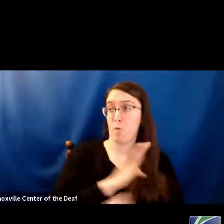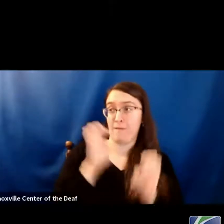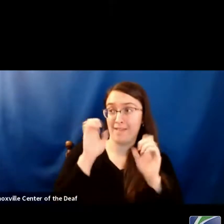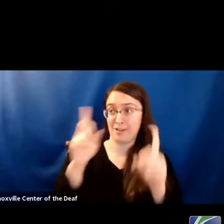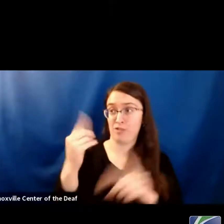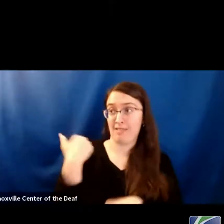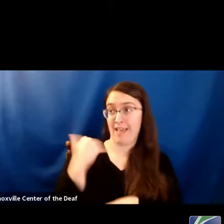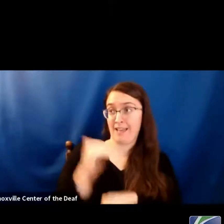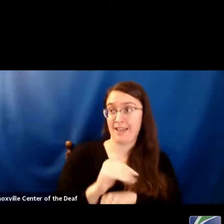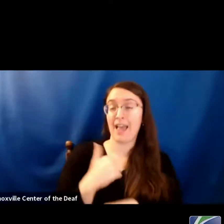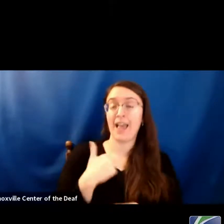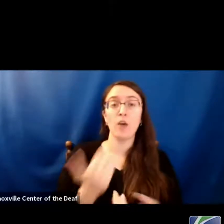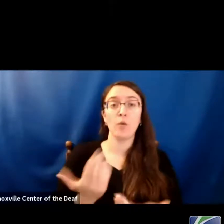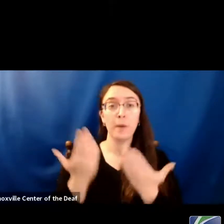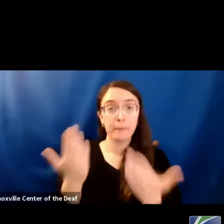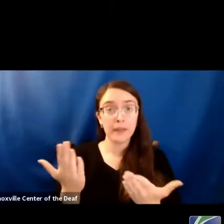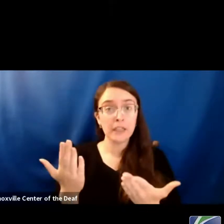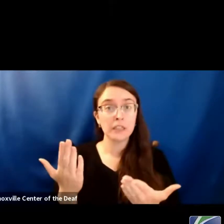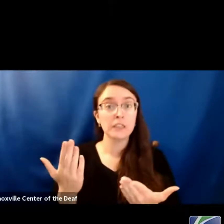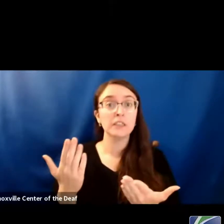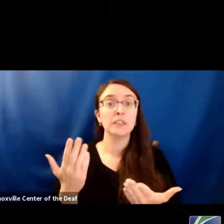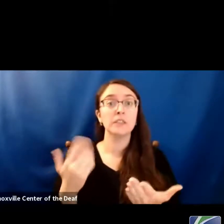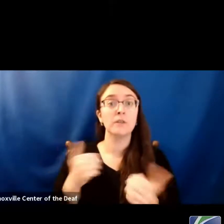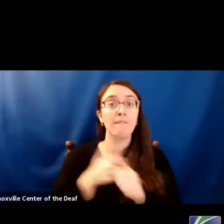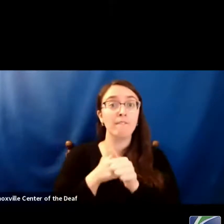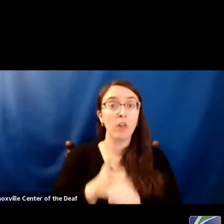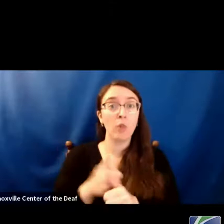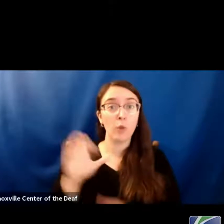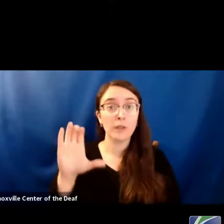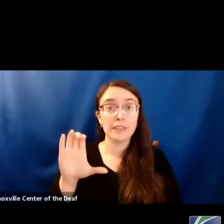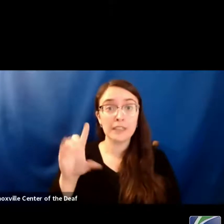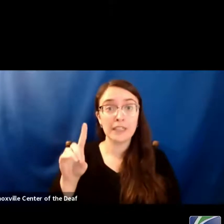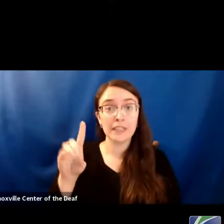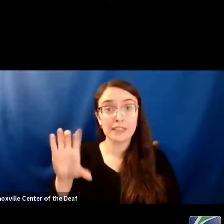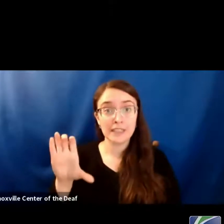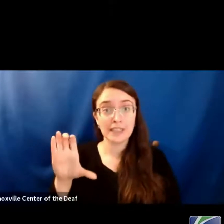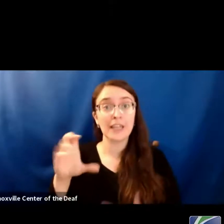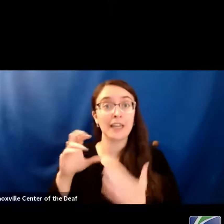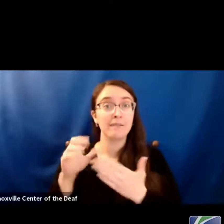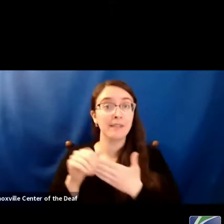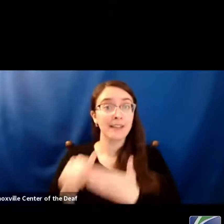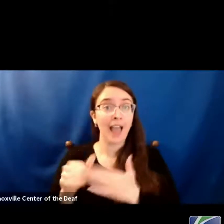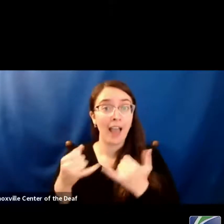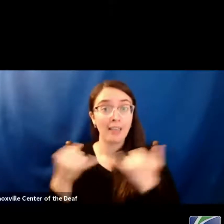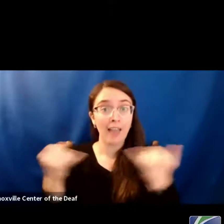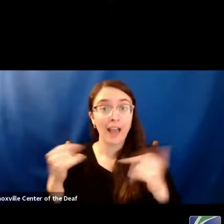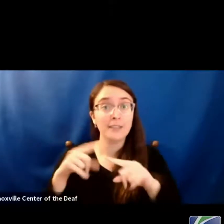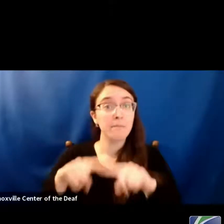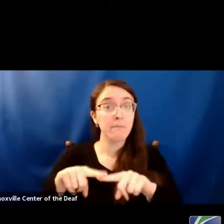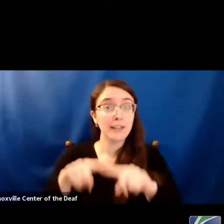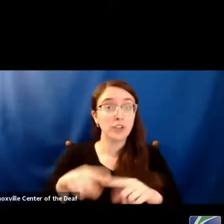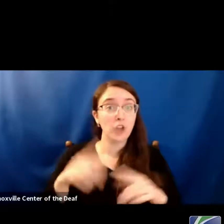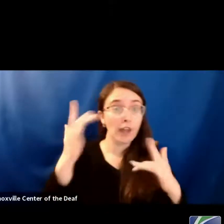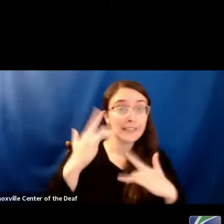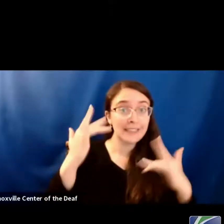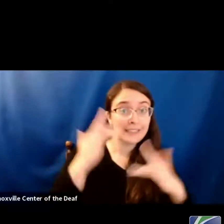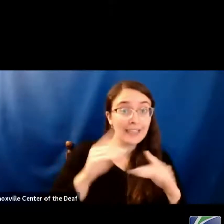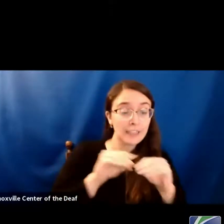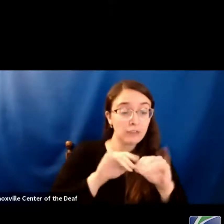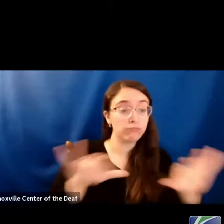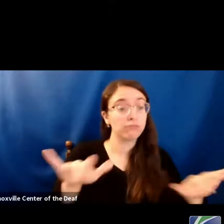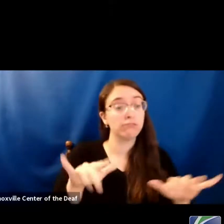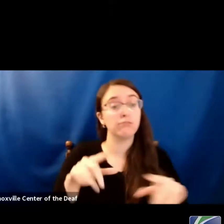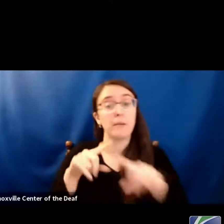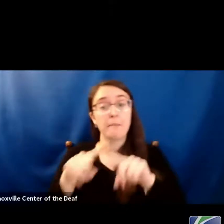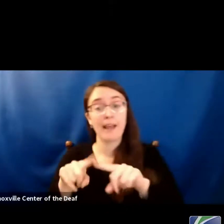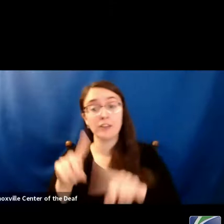we follow the CDC guidelines as those change based on disease rates and based on data. I can't predict what those guidelines will be in the